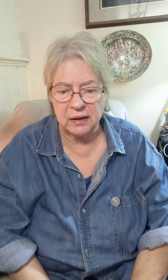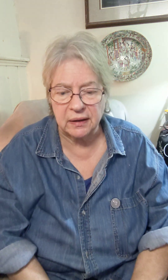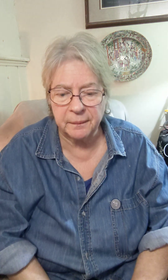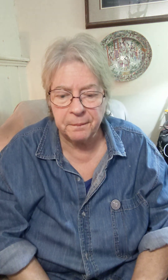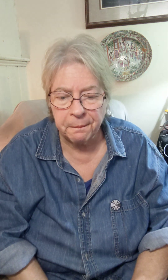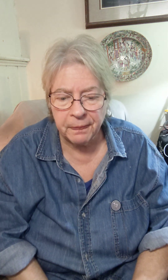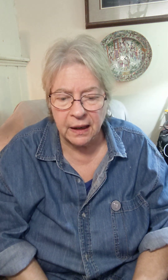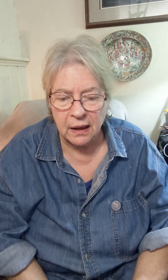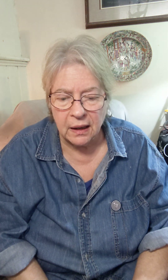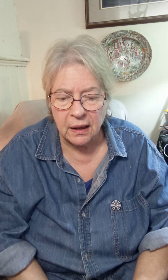immediately.